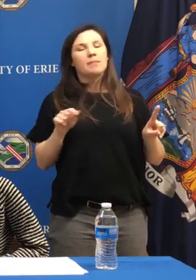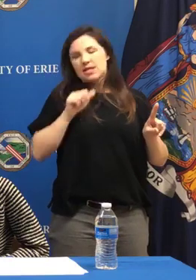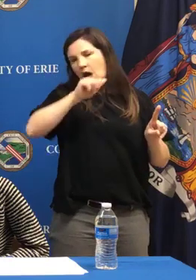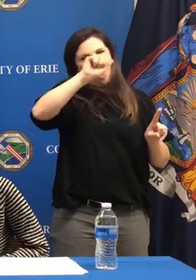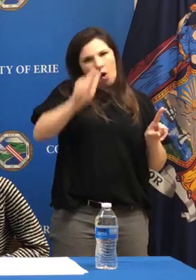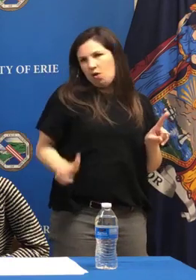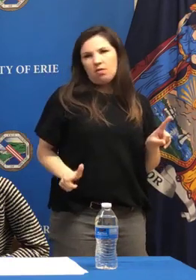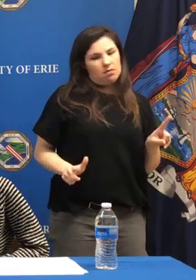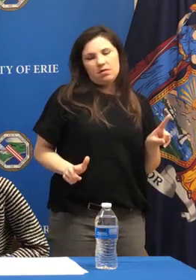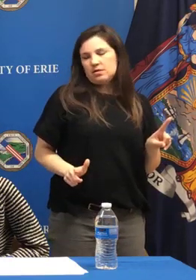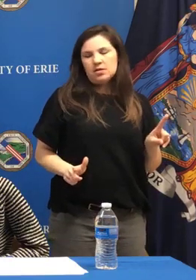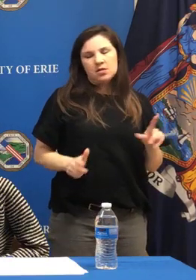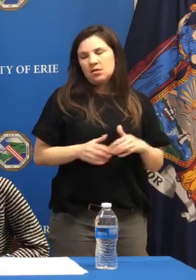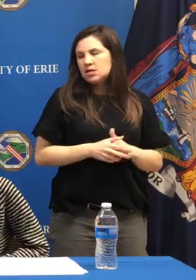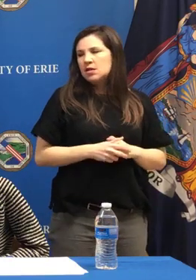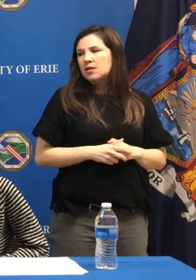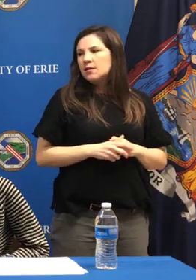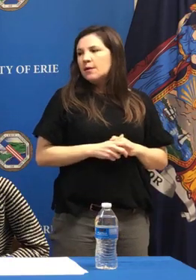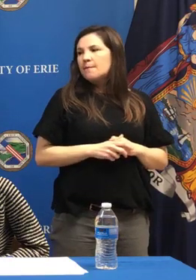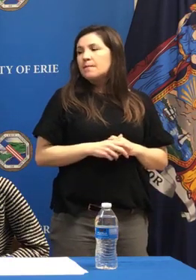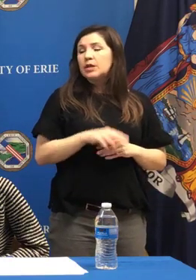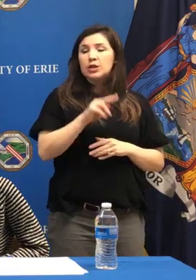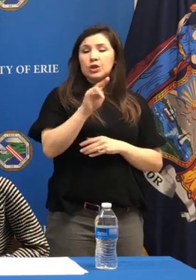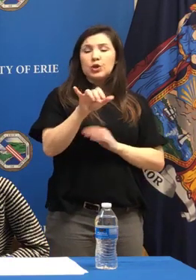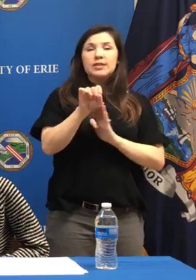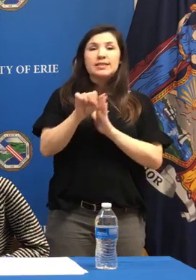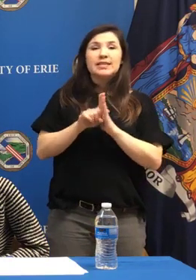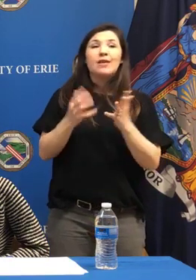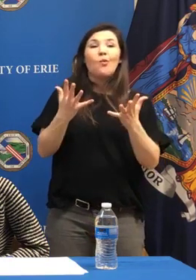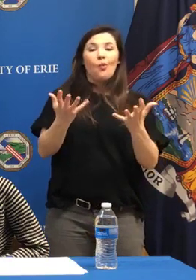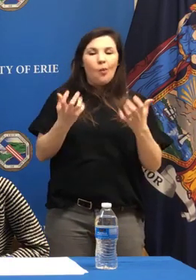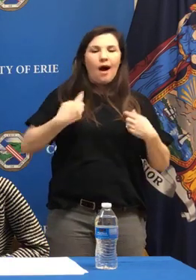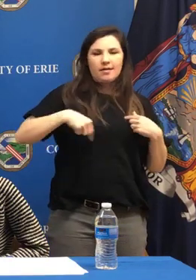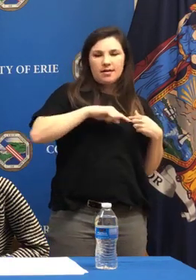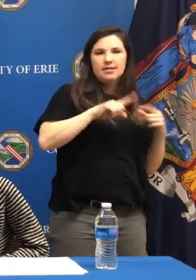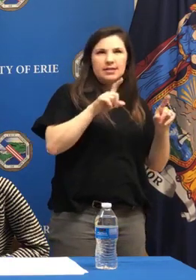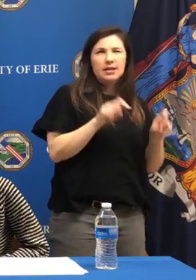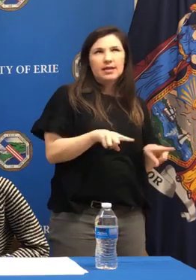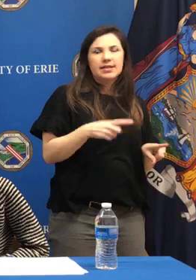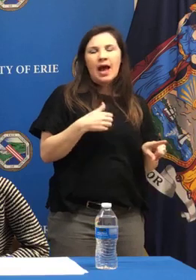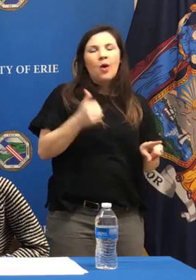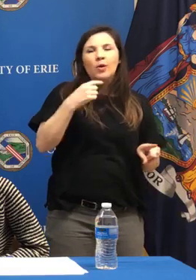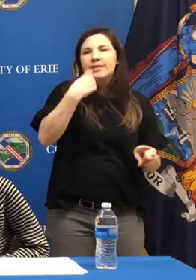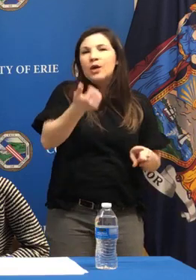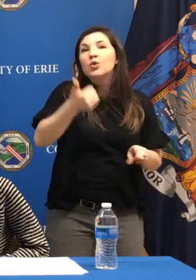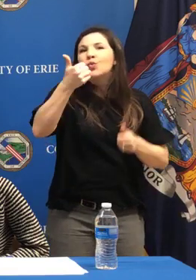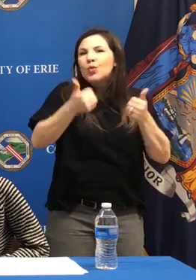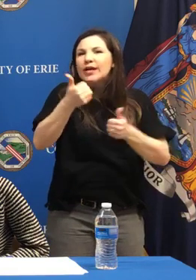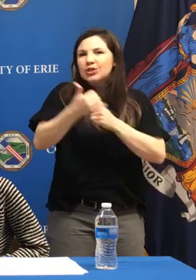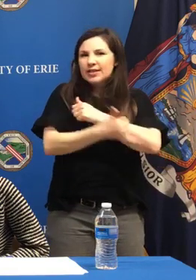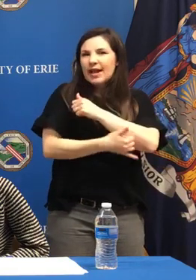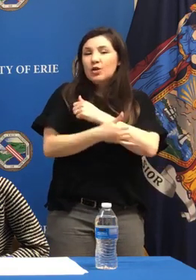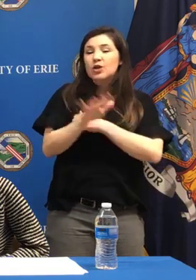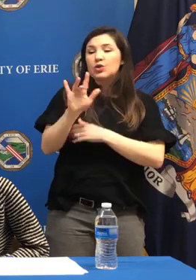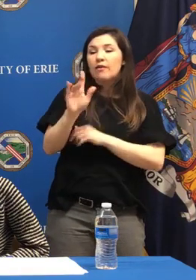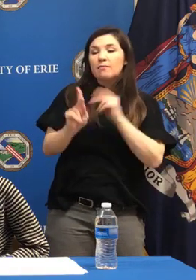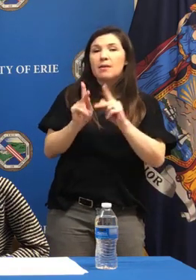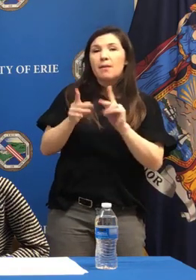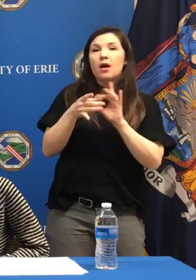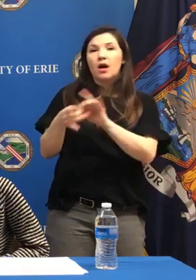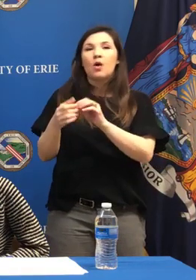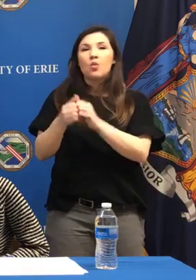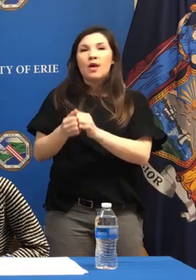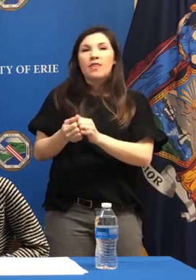of them that we said. We had the New York State wanted us to test, I won't say which county, but 25 individuals associated with